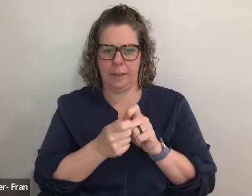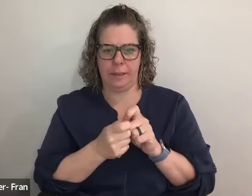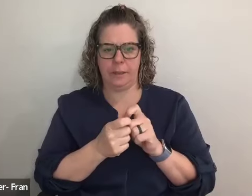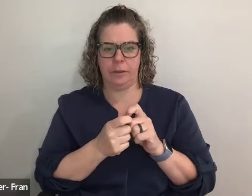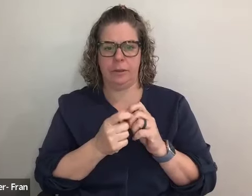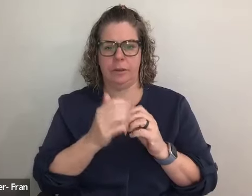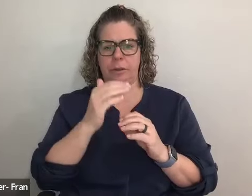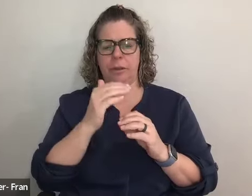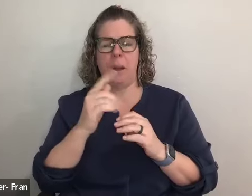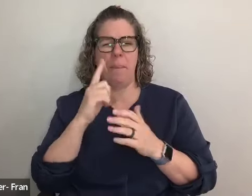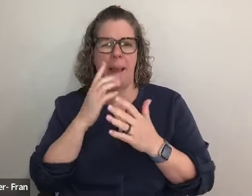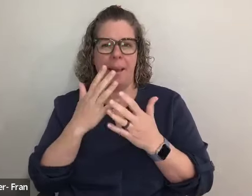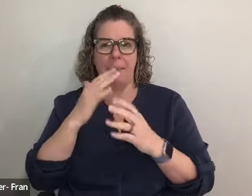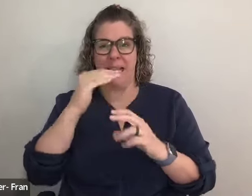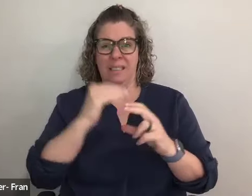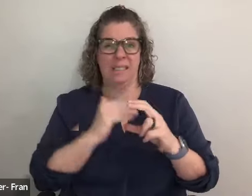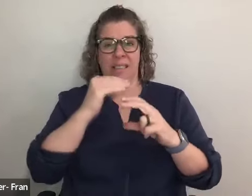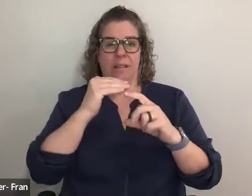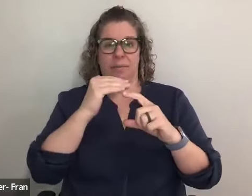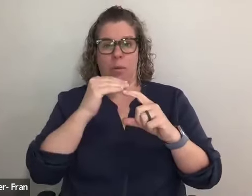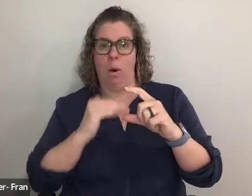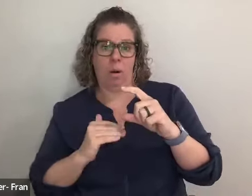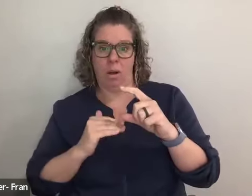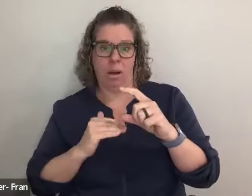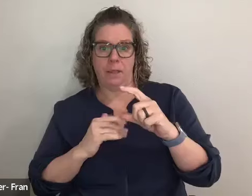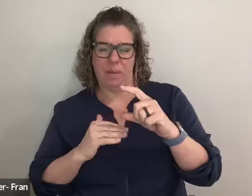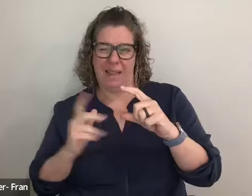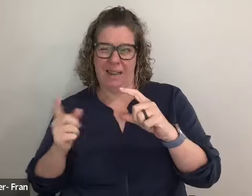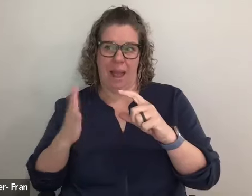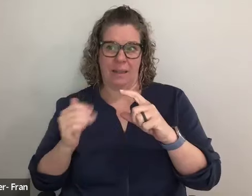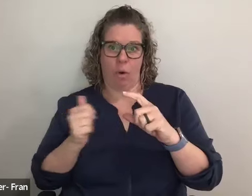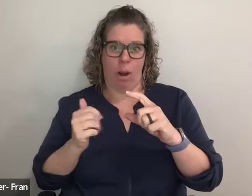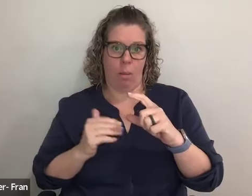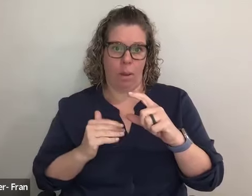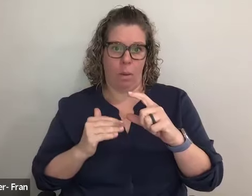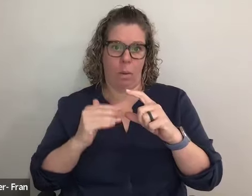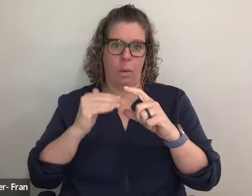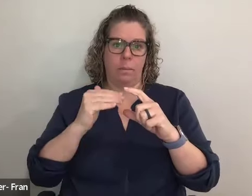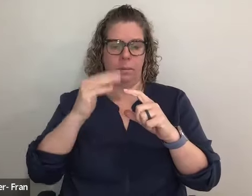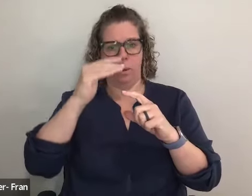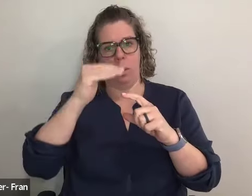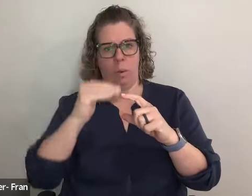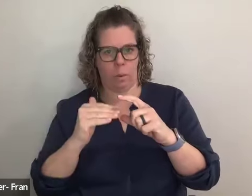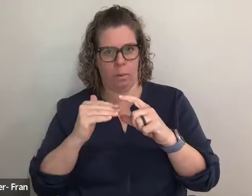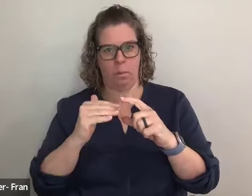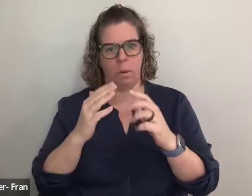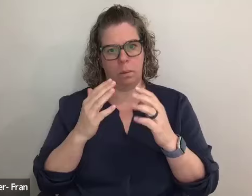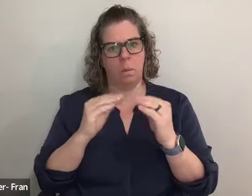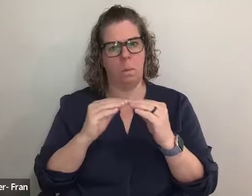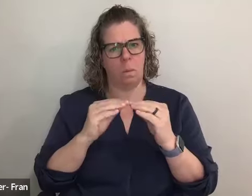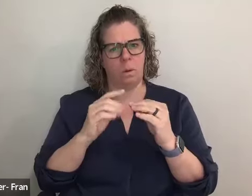returns with help from support systems and other interventions. And so that's knowing when you need to do something to get back into your